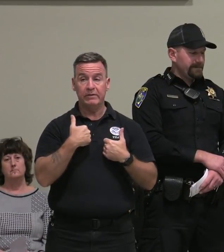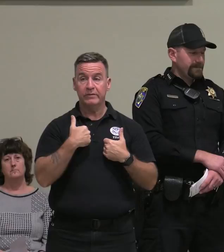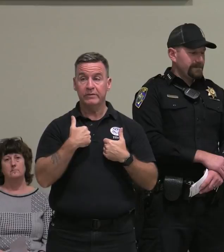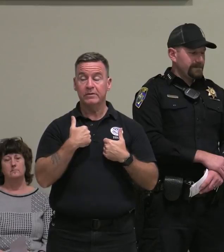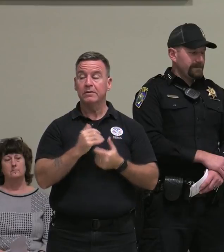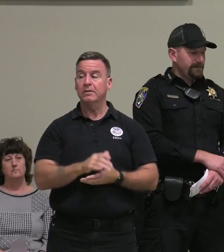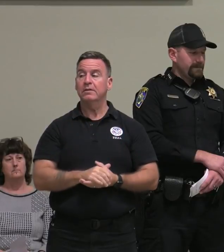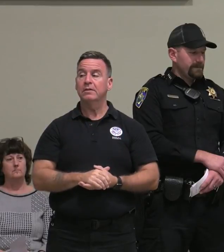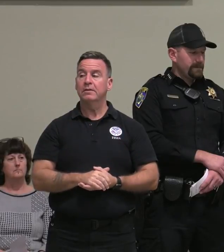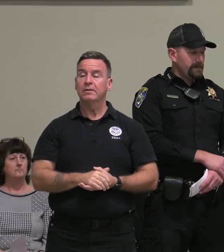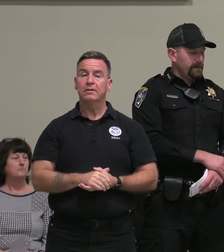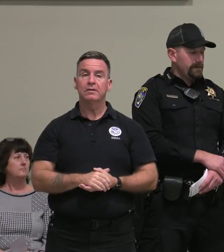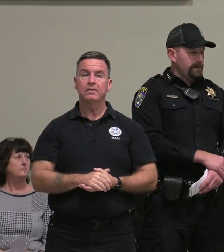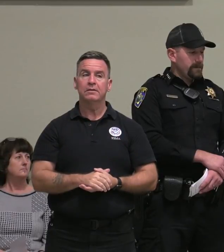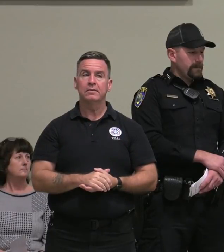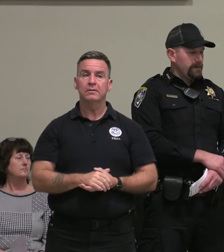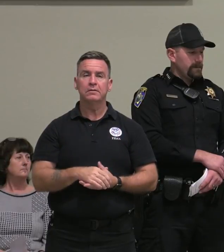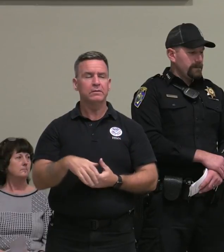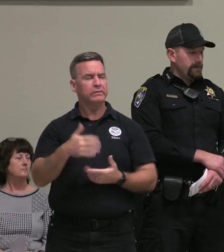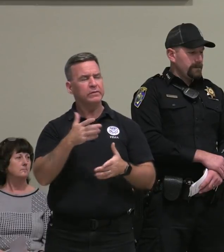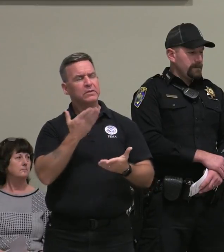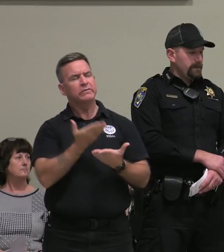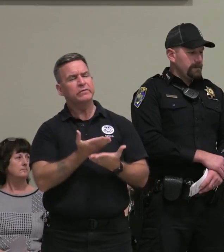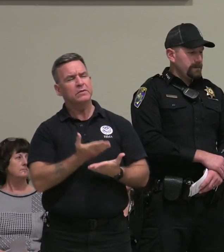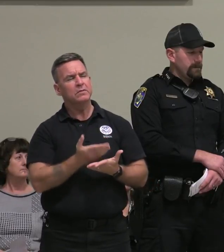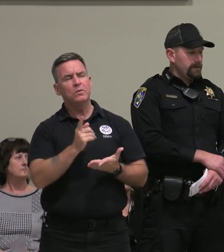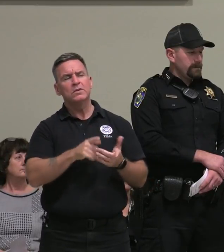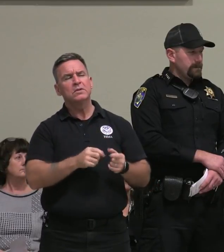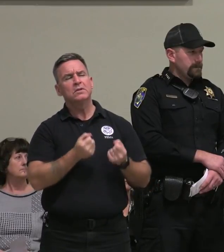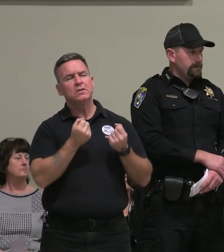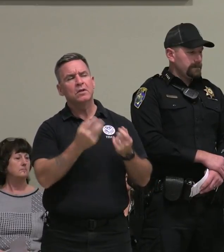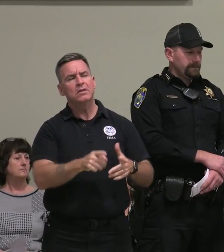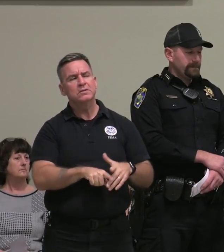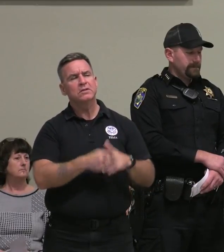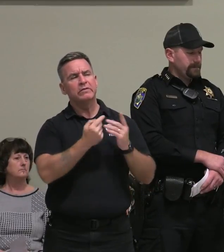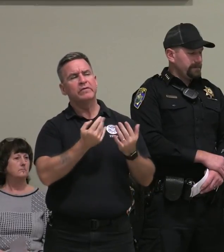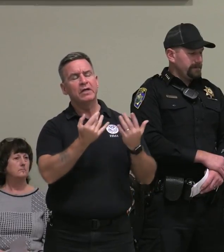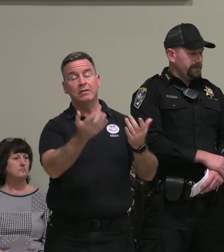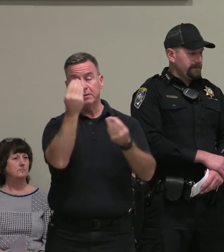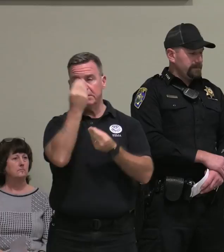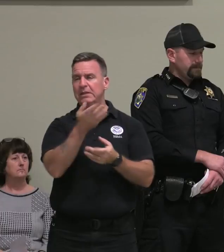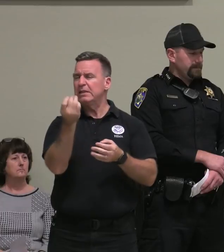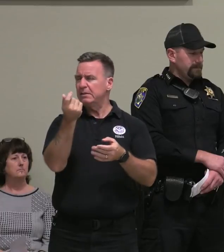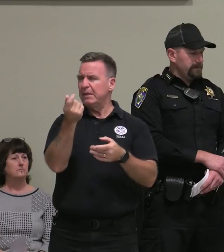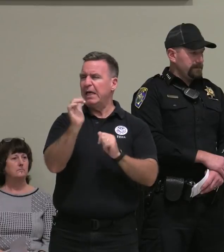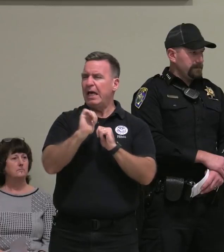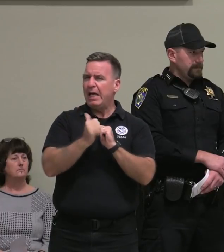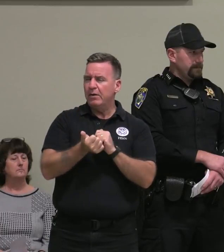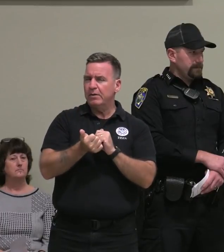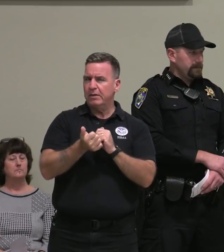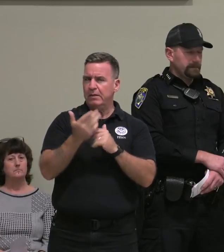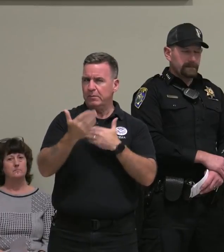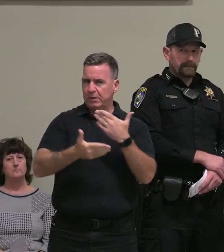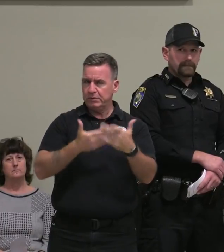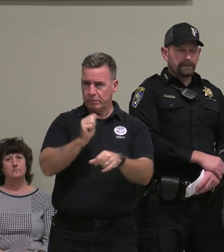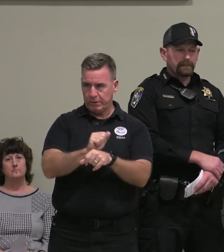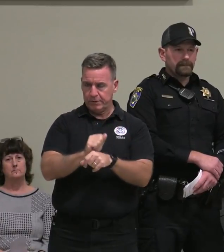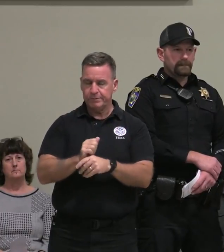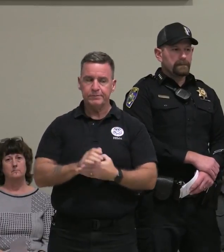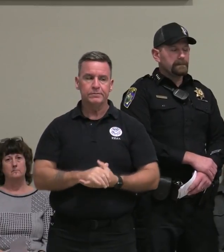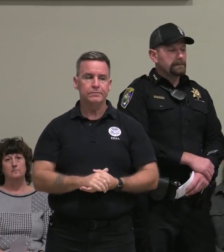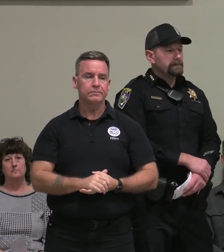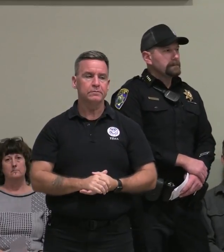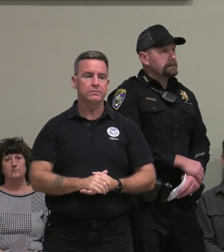is, have you confirmed what started the fire? And I want to tell you a little bit about how that, how that process works.